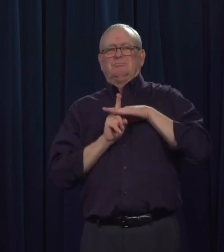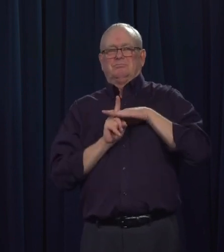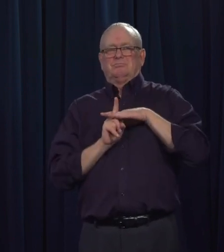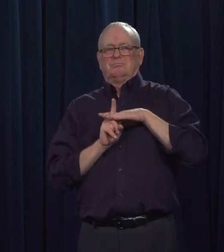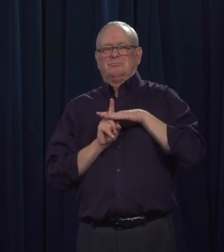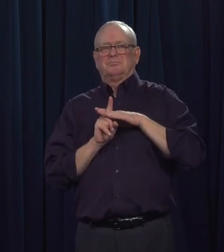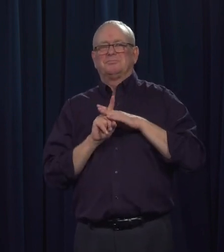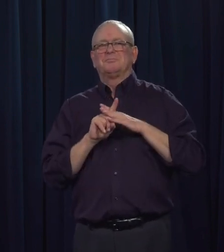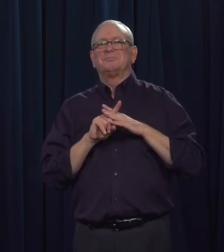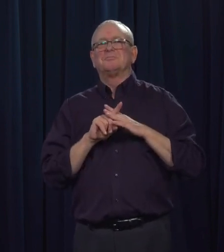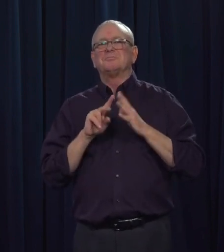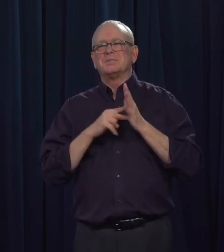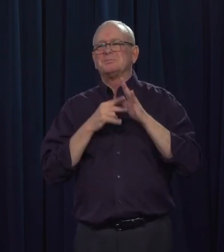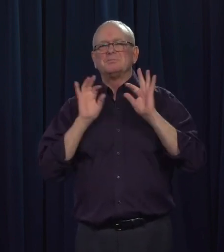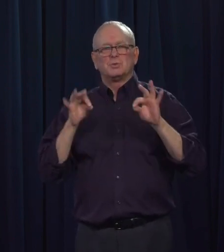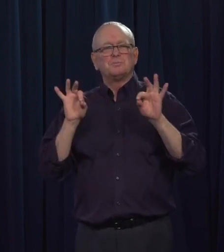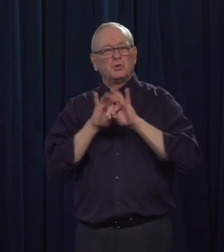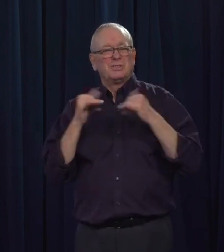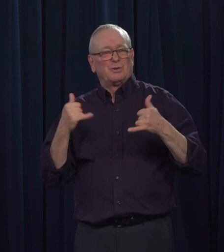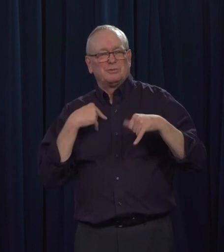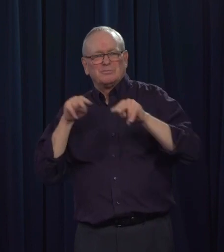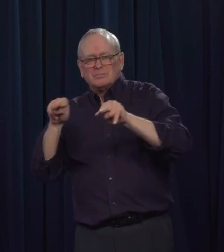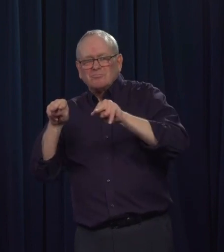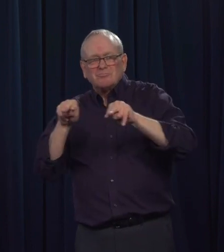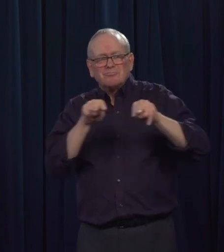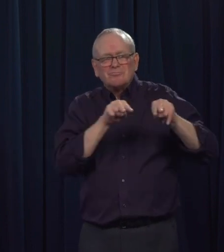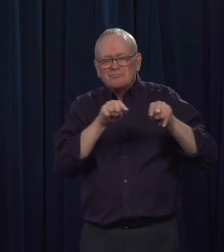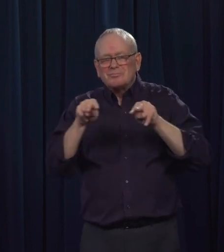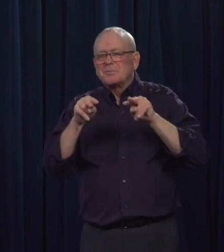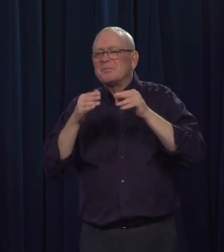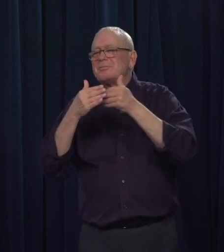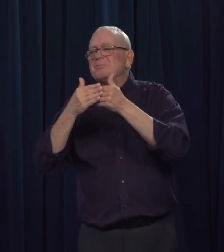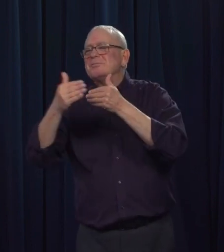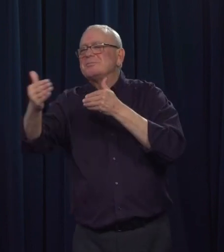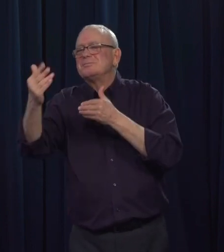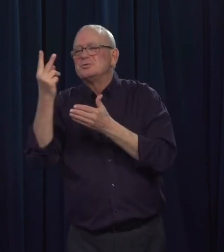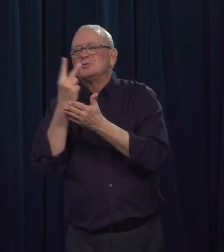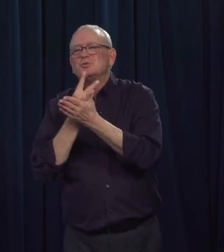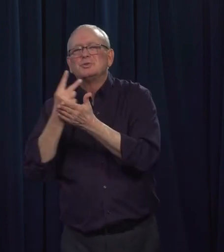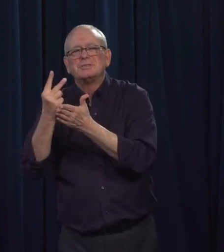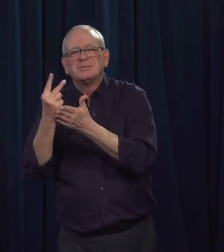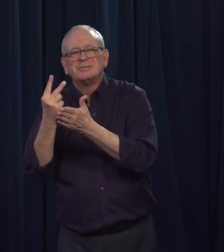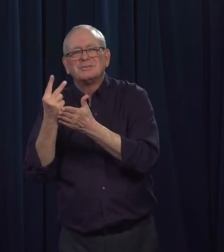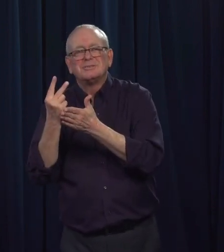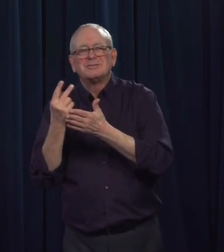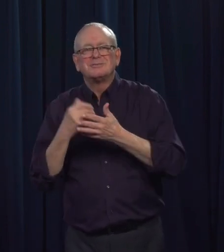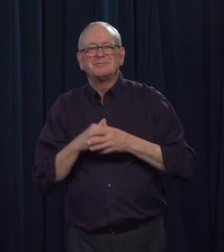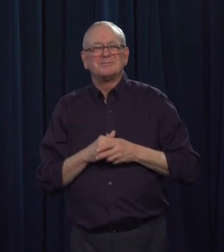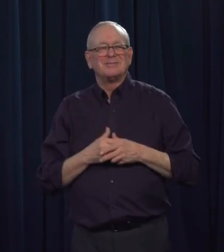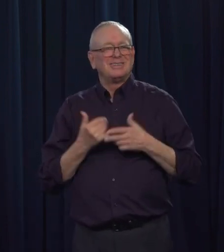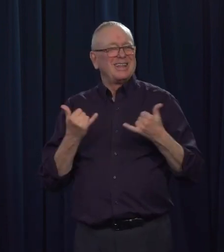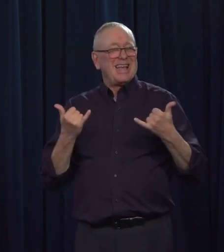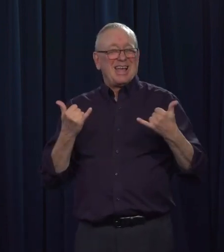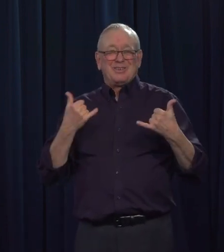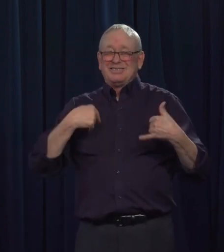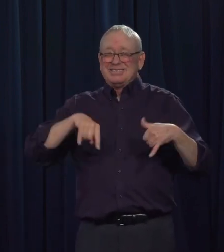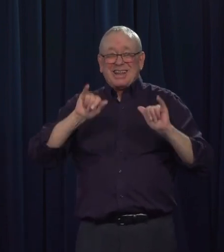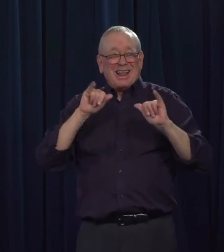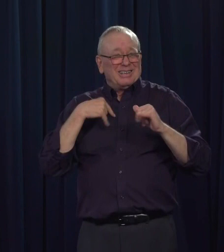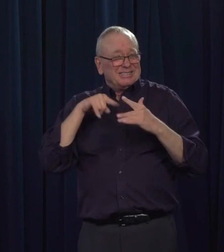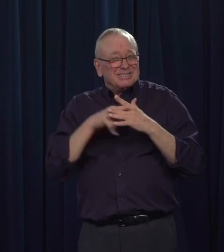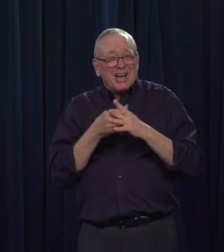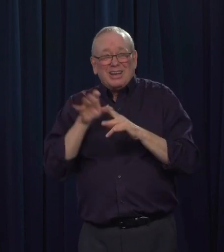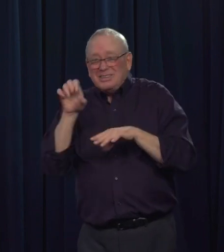will see because we're still seeing after effects of exposures that happened up to 2 weeks ago. In terms of success,